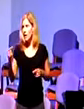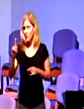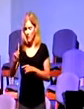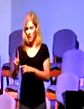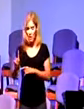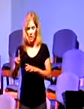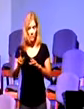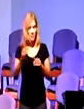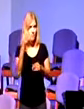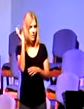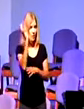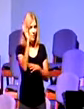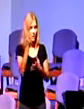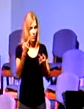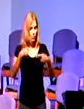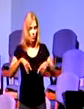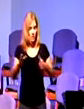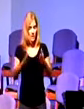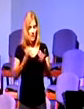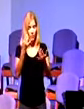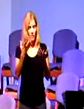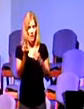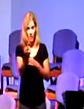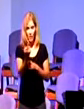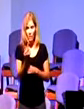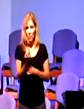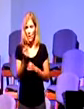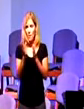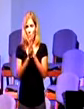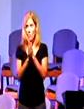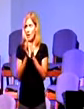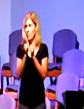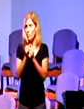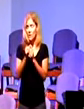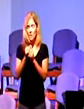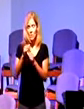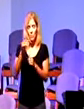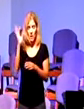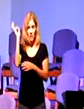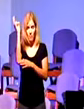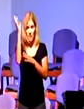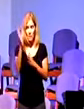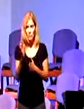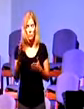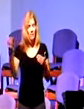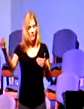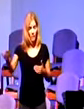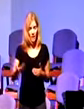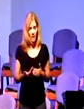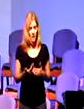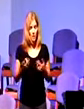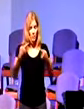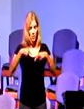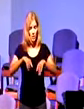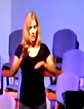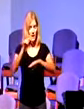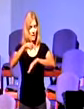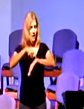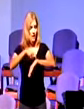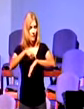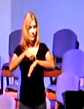pastors up front while we're singing. If you'd like to come forward and pray with one of us, We would invite you to come during that